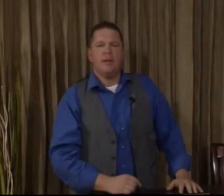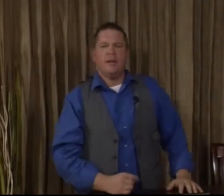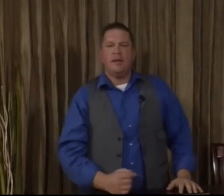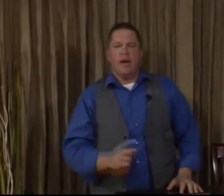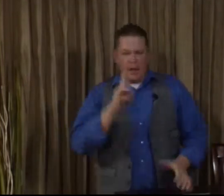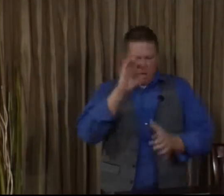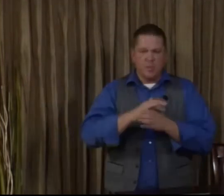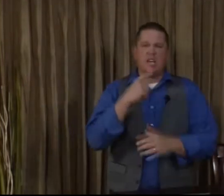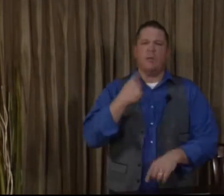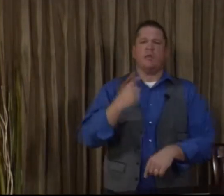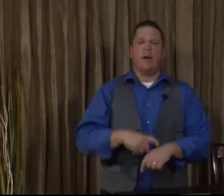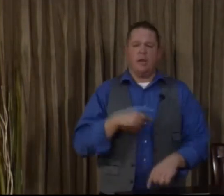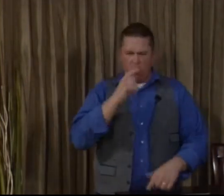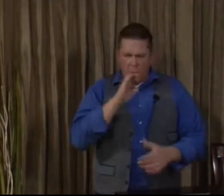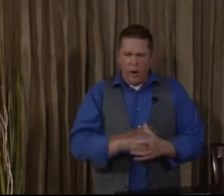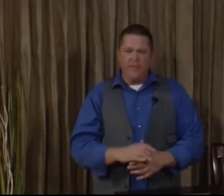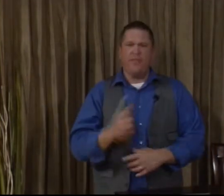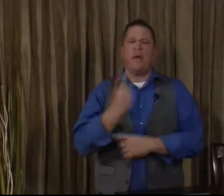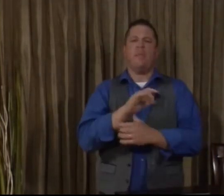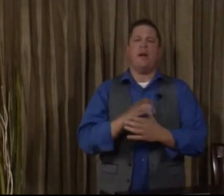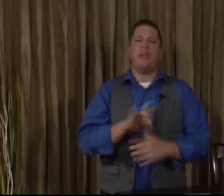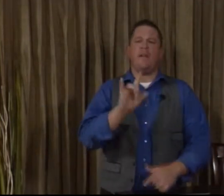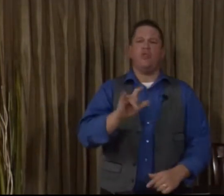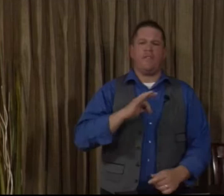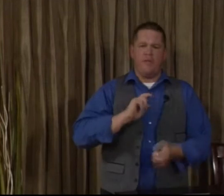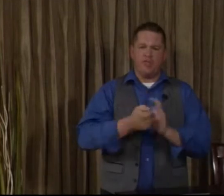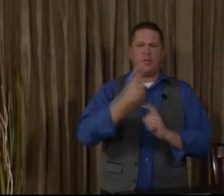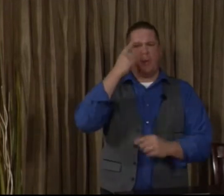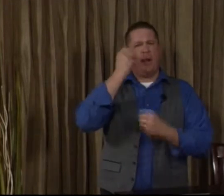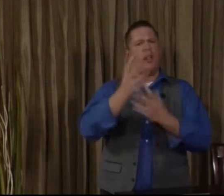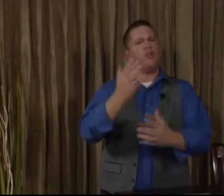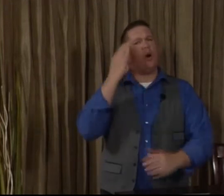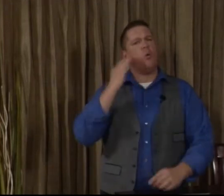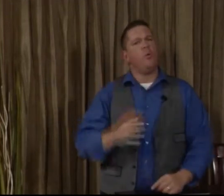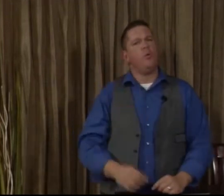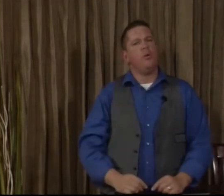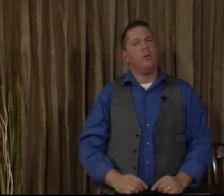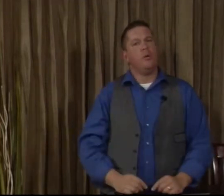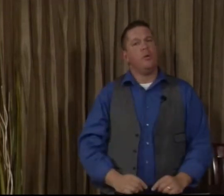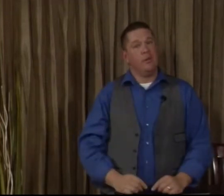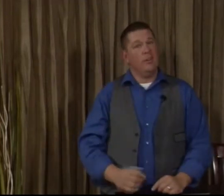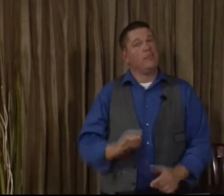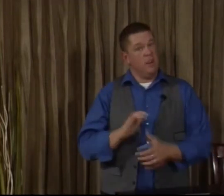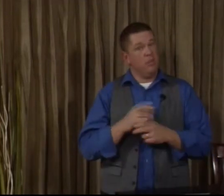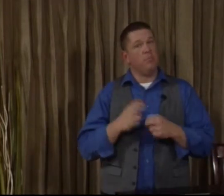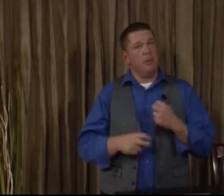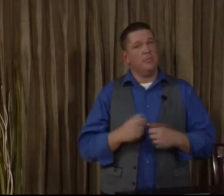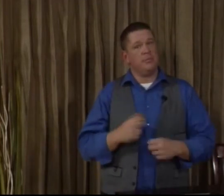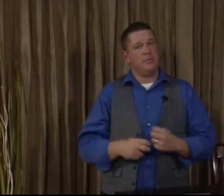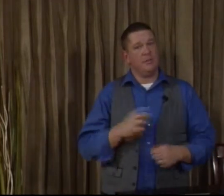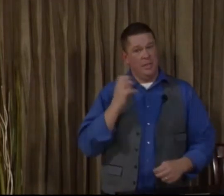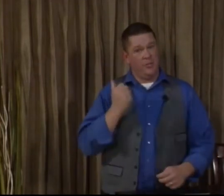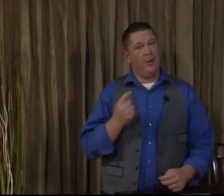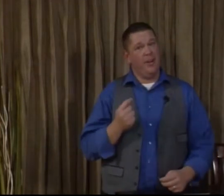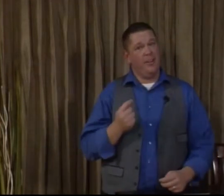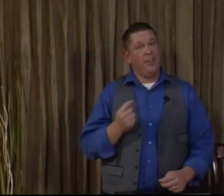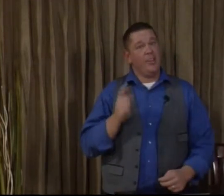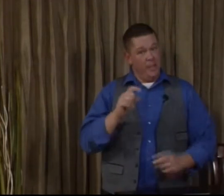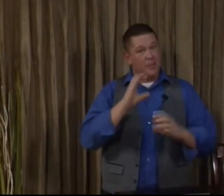I had a husband tell me one time. I told my wife the day we married, I loved her. And if I ever changed my mind, I'd let her know. Well, they're having marital problems. Guess what? You need to